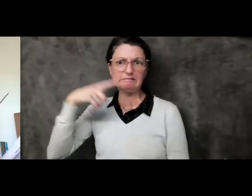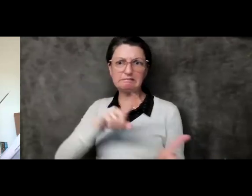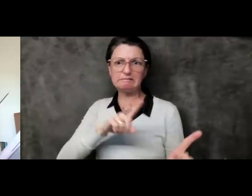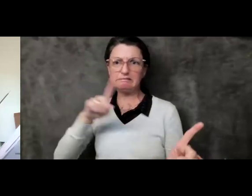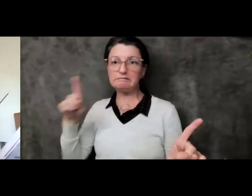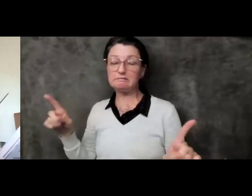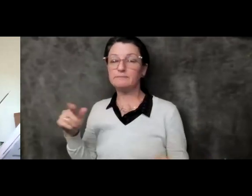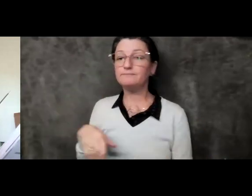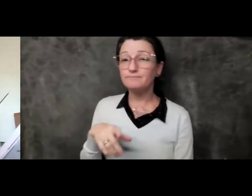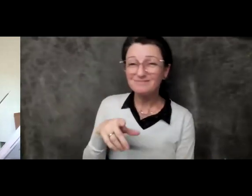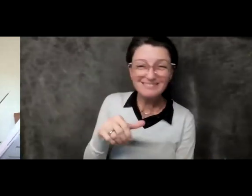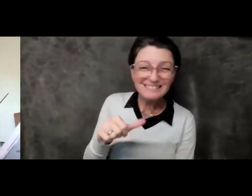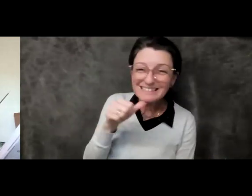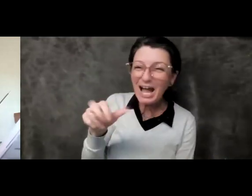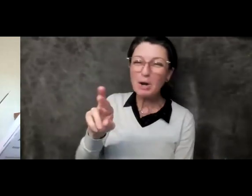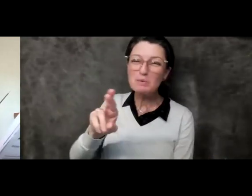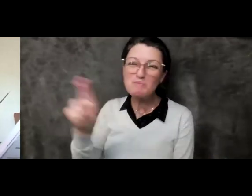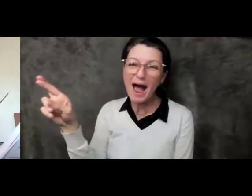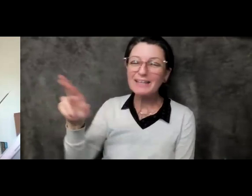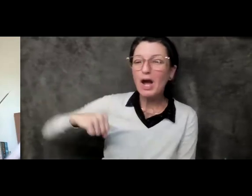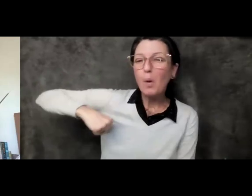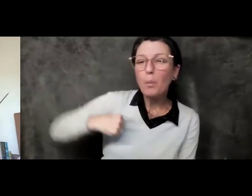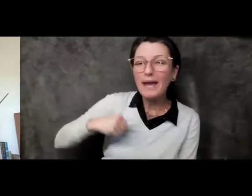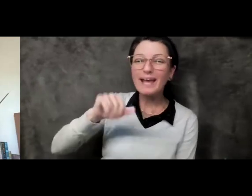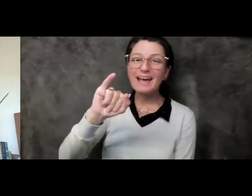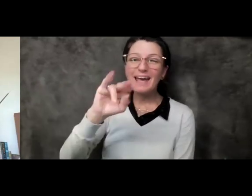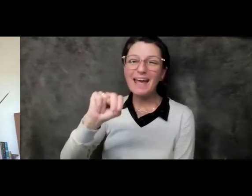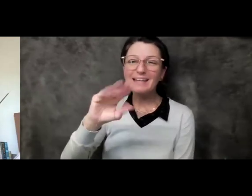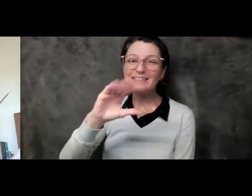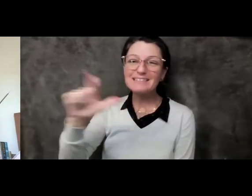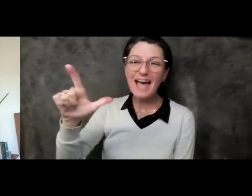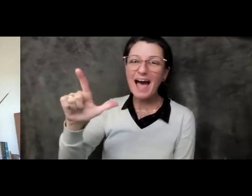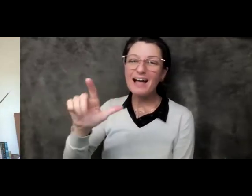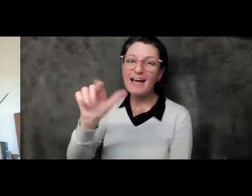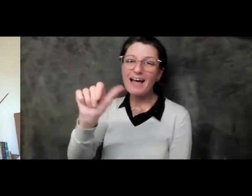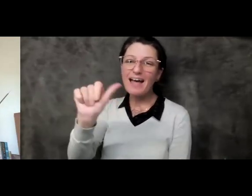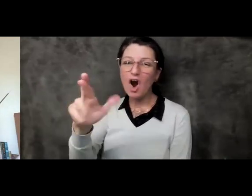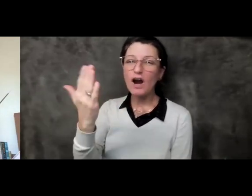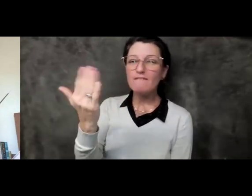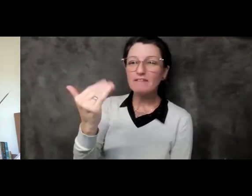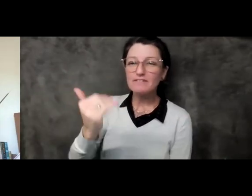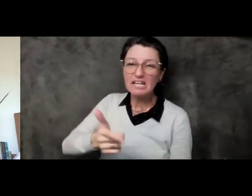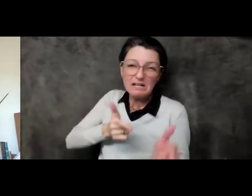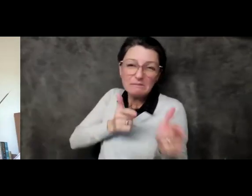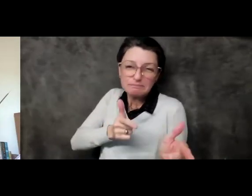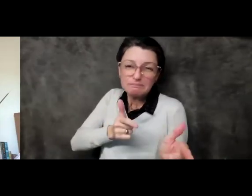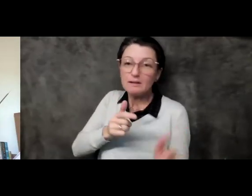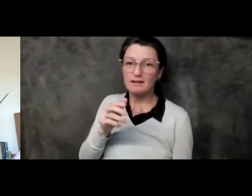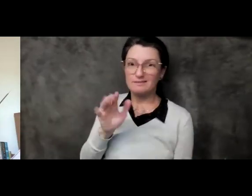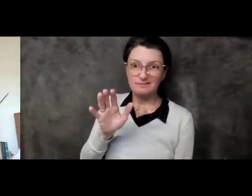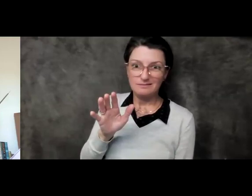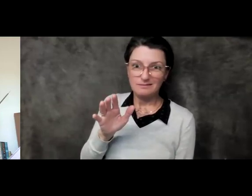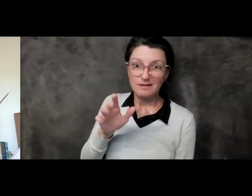some right-wing boy man incel with an AR-15 that was the threat that day. It was the police that I needed to be rescued from